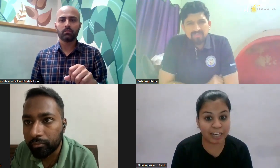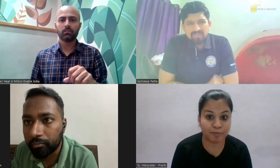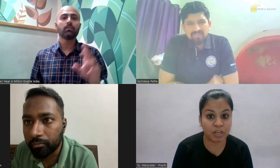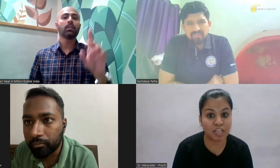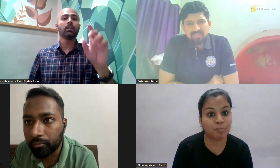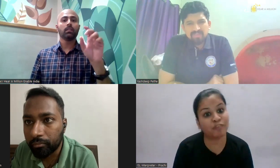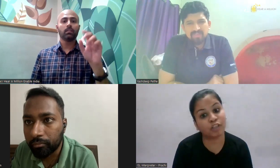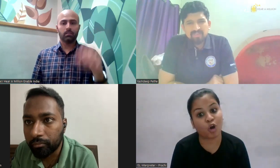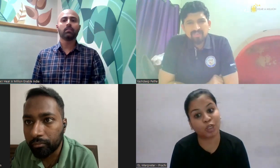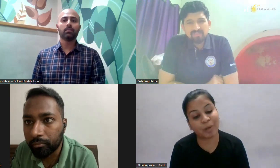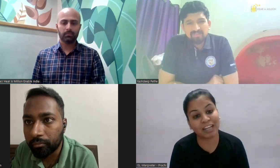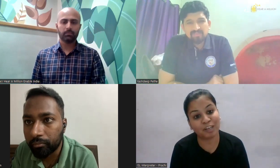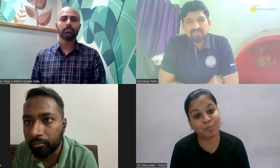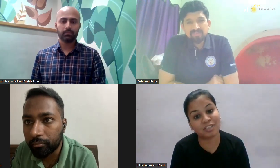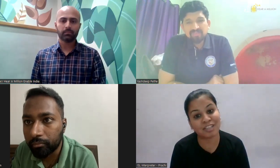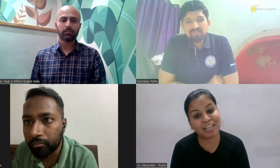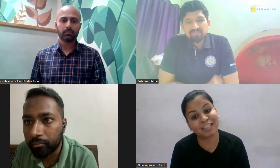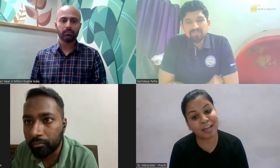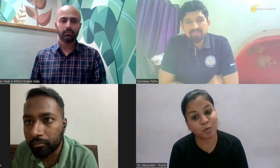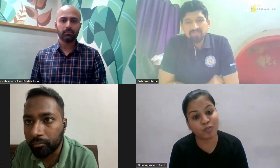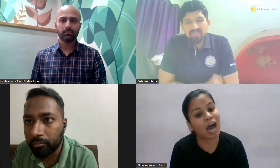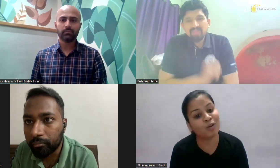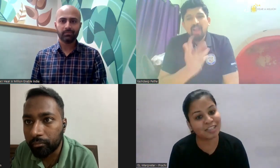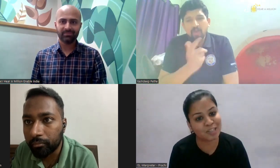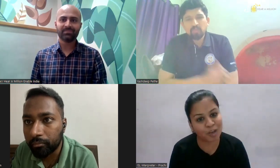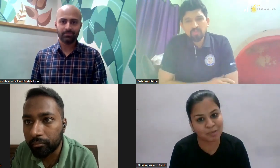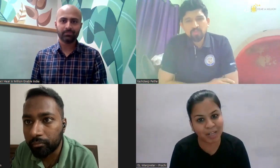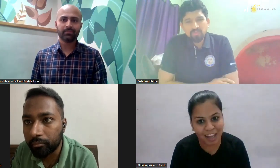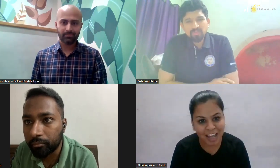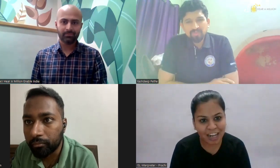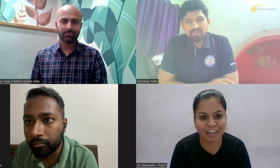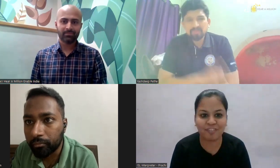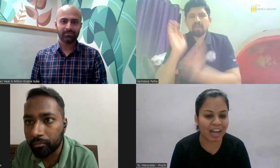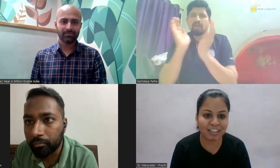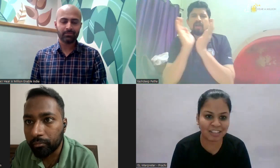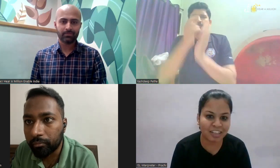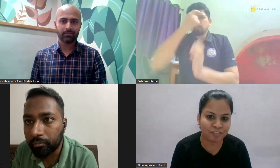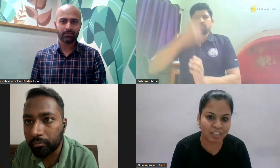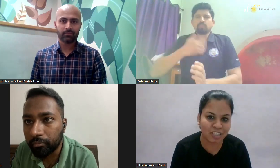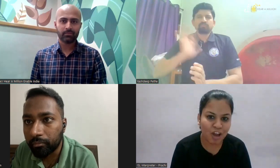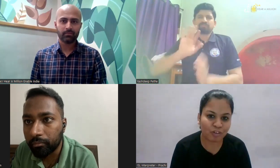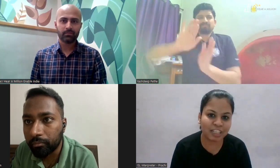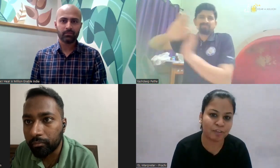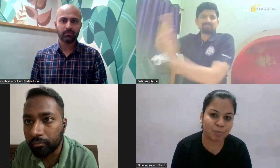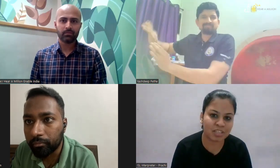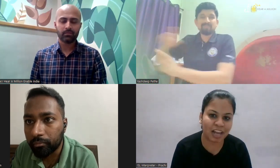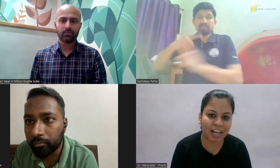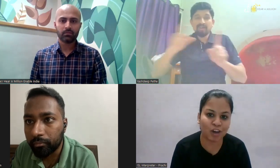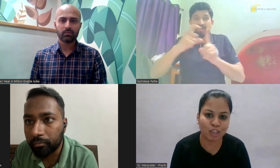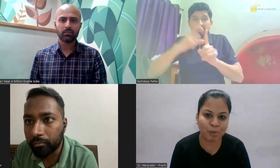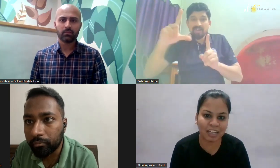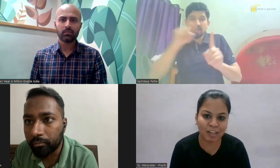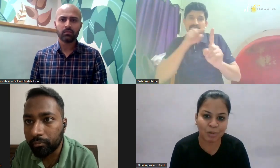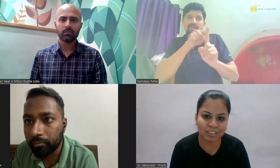approved for the deaf person, but for the orthopedically persons, it is approved. How this is possible? Like why there is a difference for the deaf person